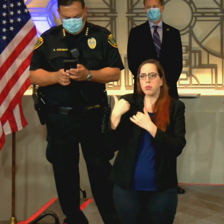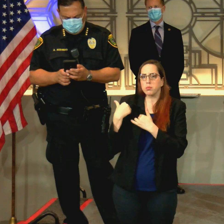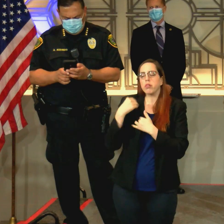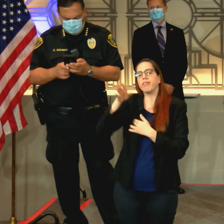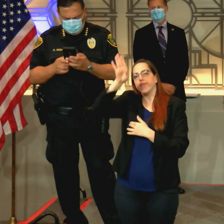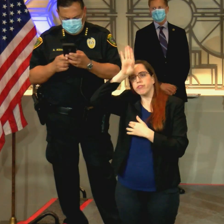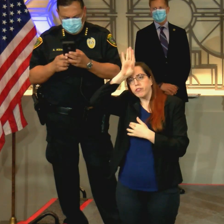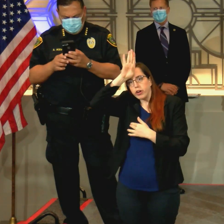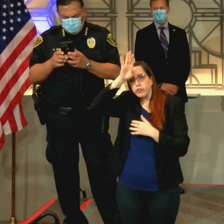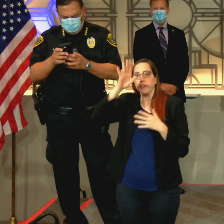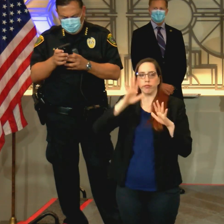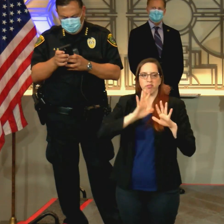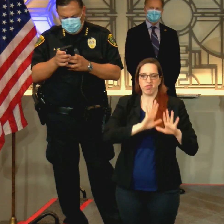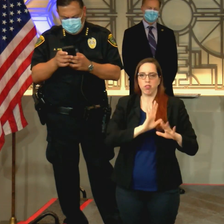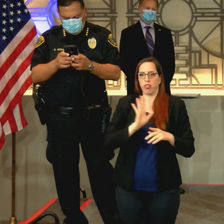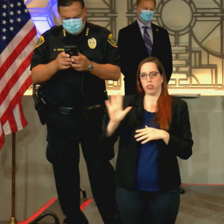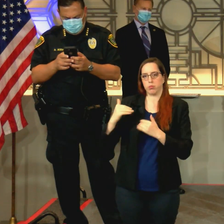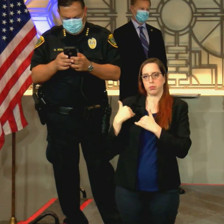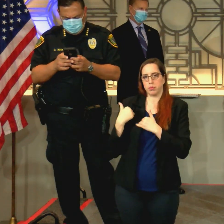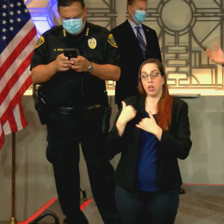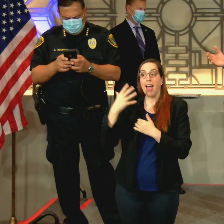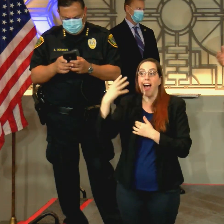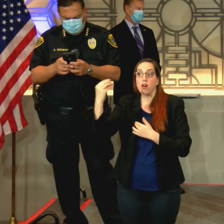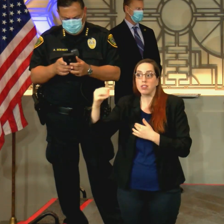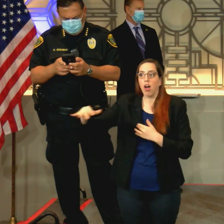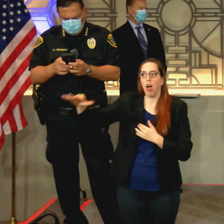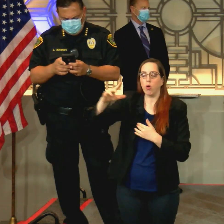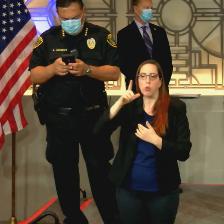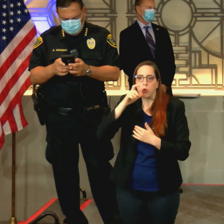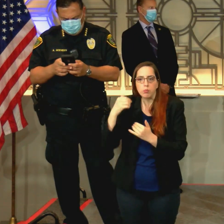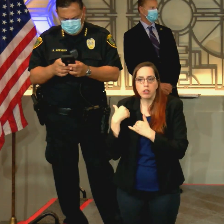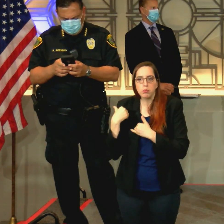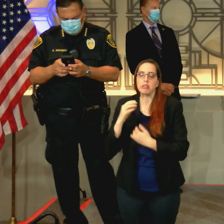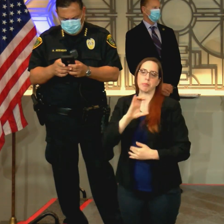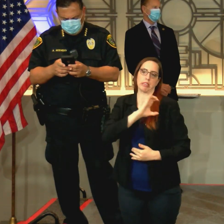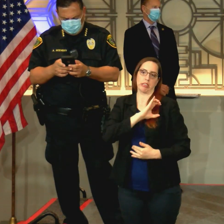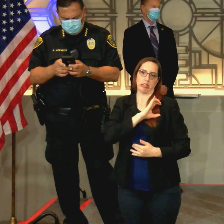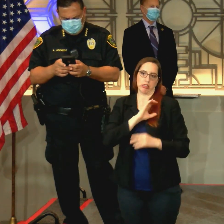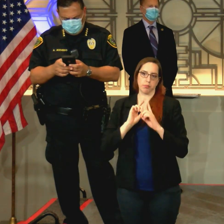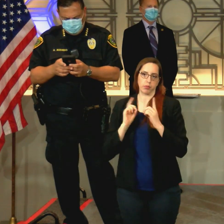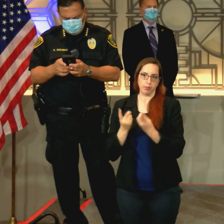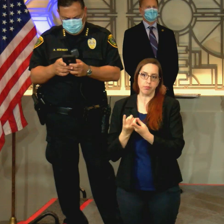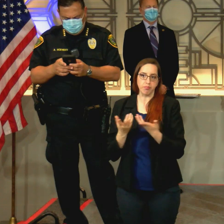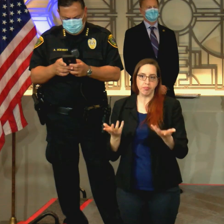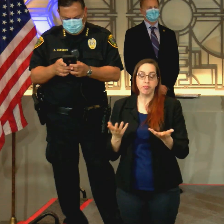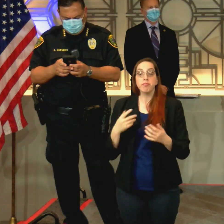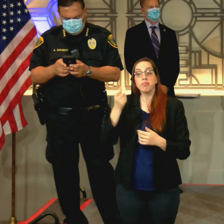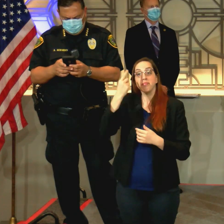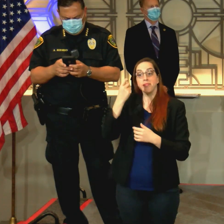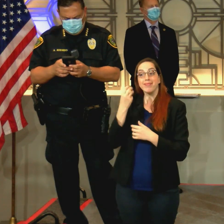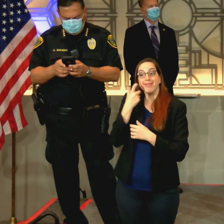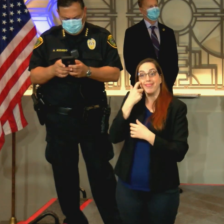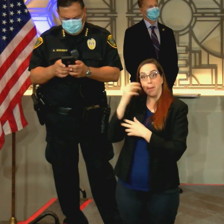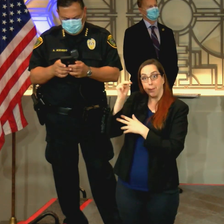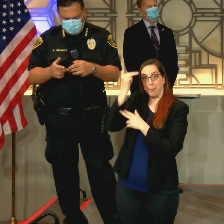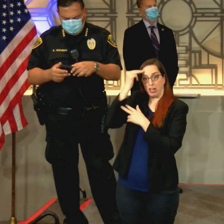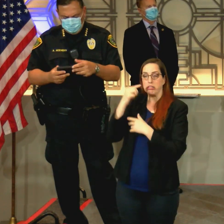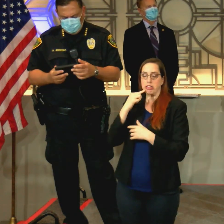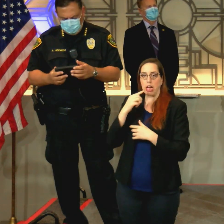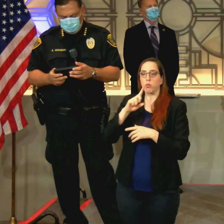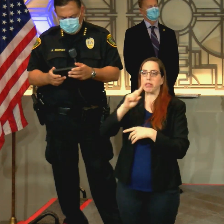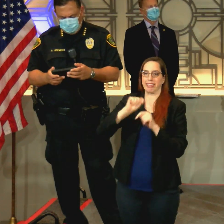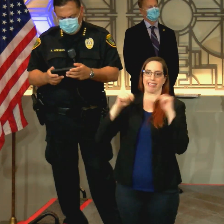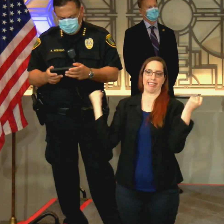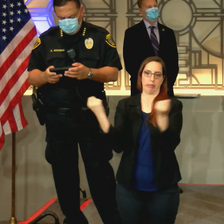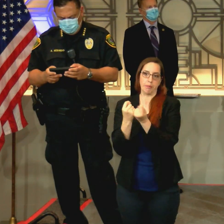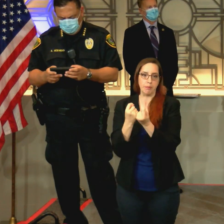any outdoor enforcement falls on the Houston Police Department. But as the mayor mentioned earlier, this is a team effort.